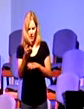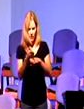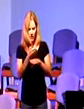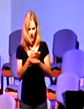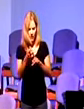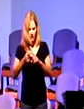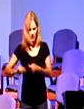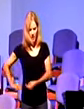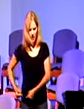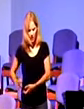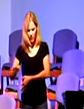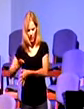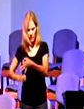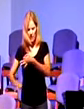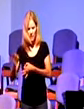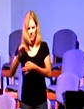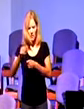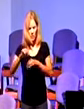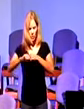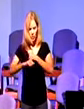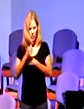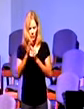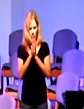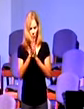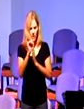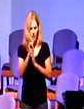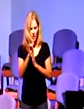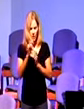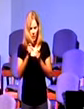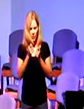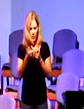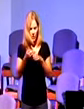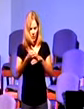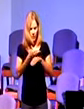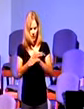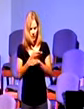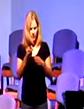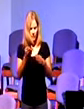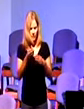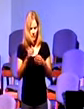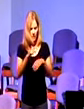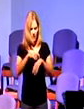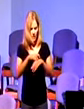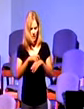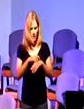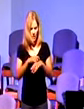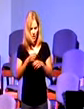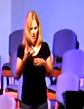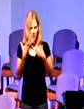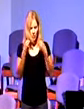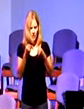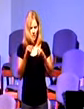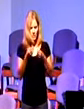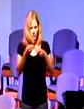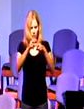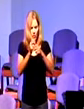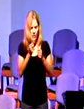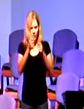from hip replacement surgery. We just pray that it would be a quick recovery period and she would regain her strength ahead of